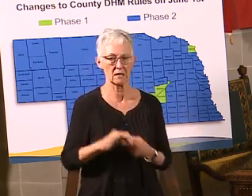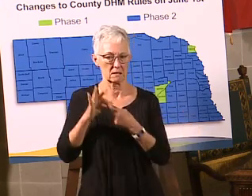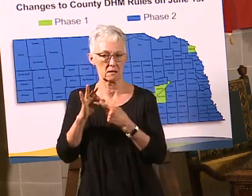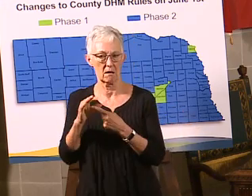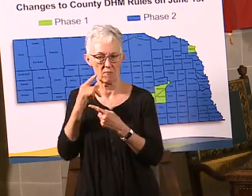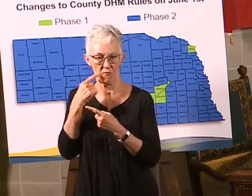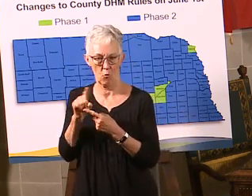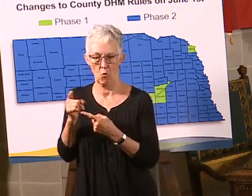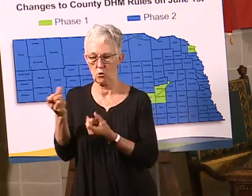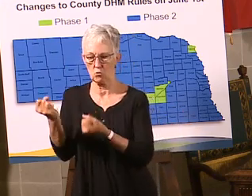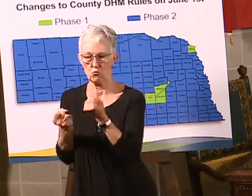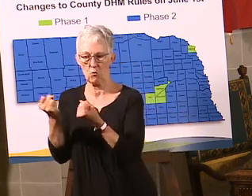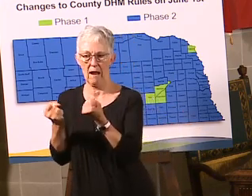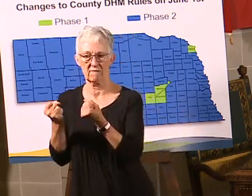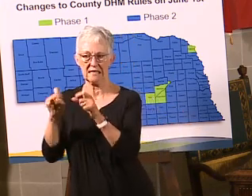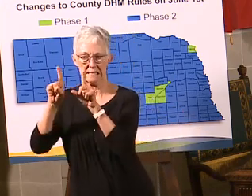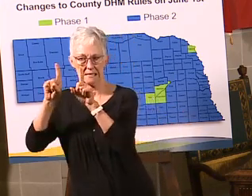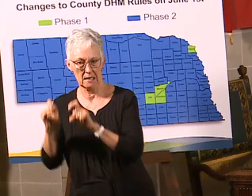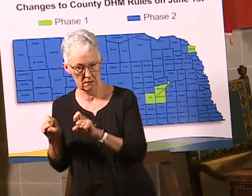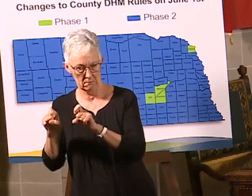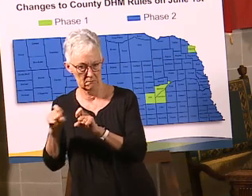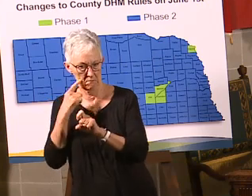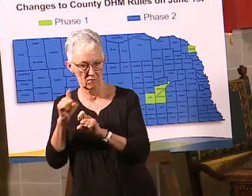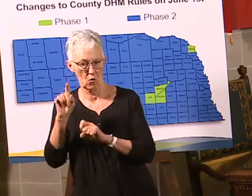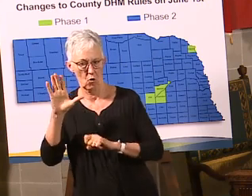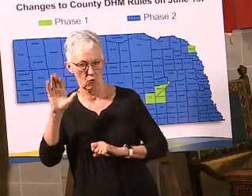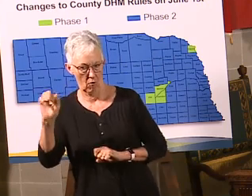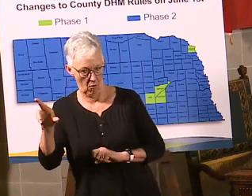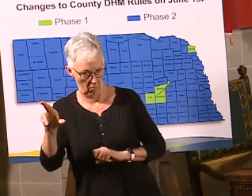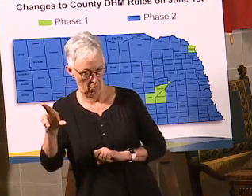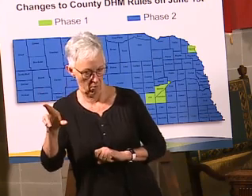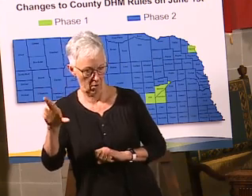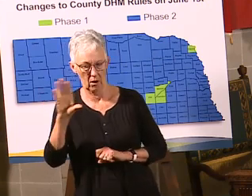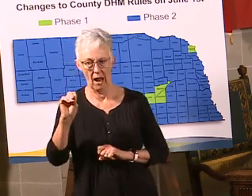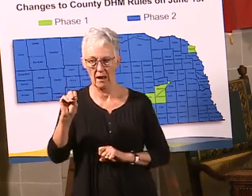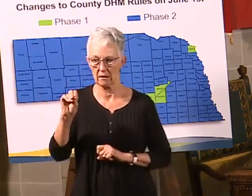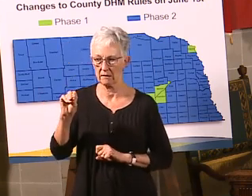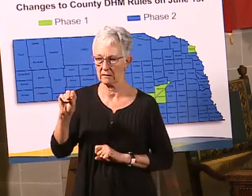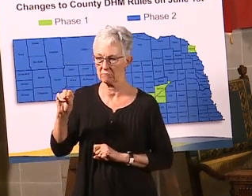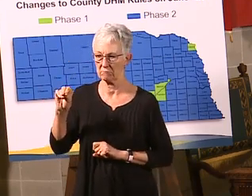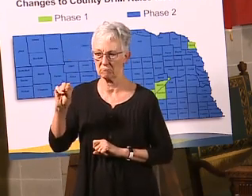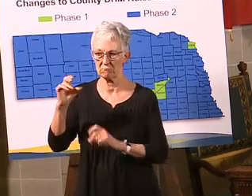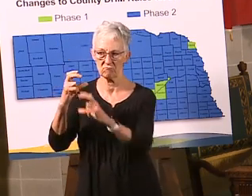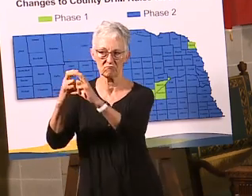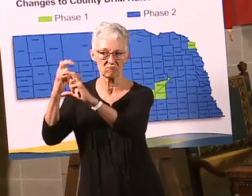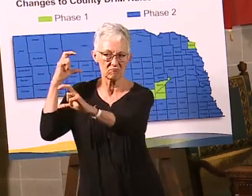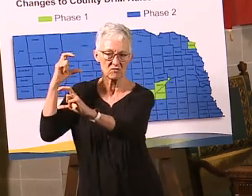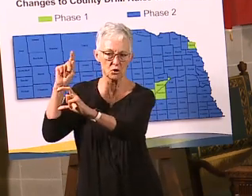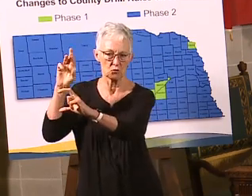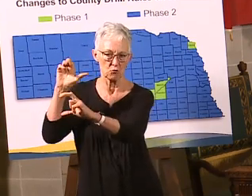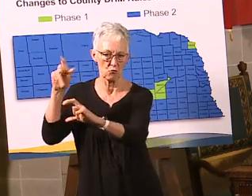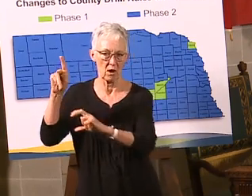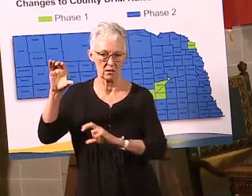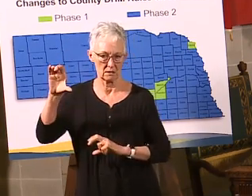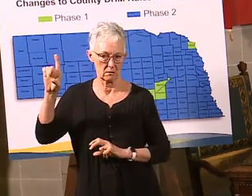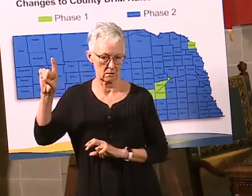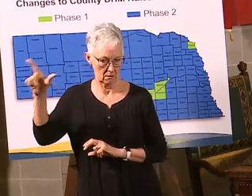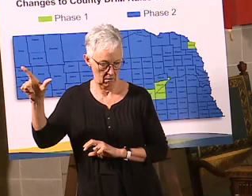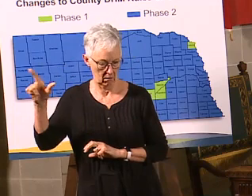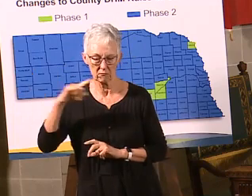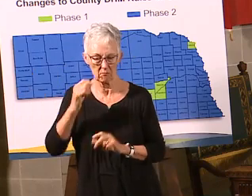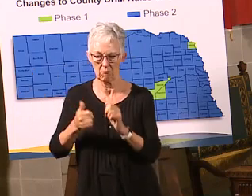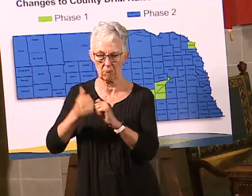for passenger vehicles and commercial vehicles, although most of the commercial vehicle testing is done by third-party agents